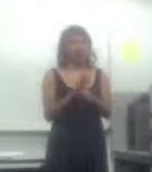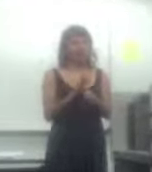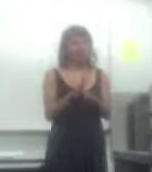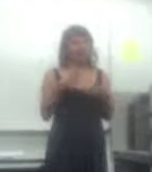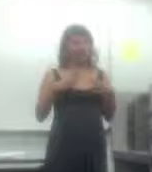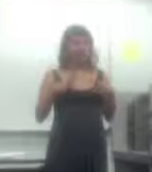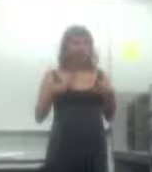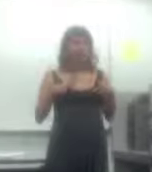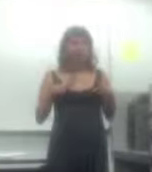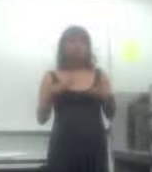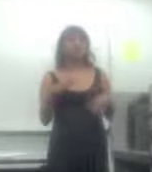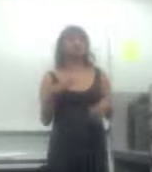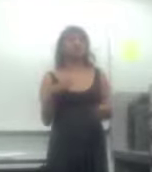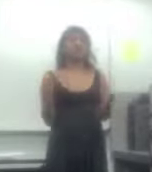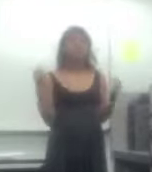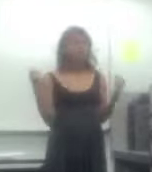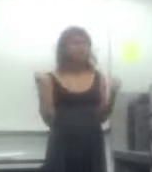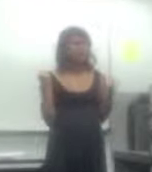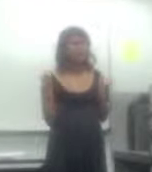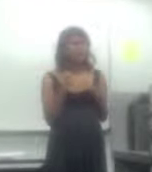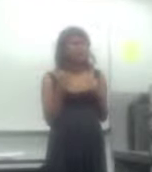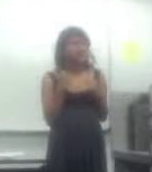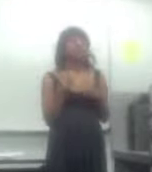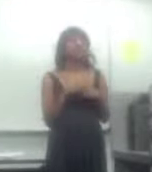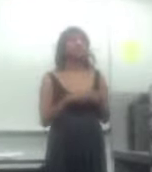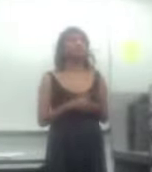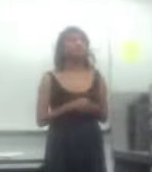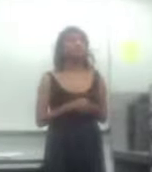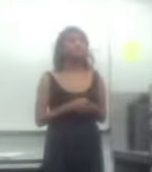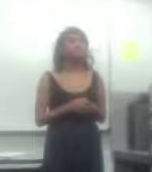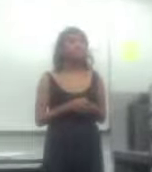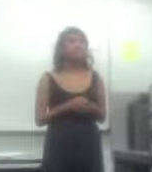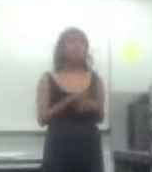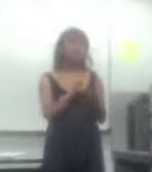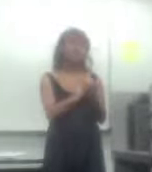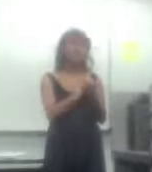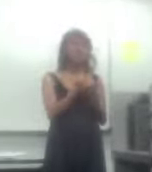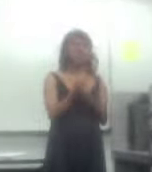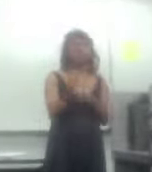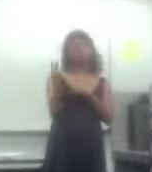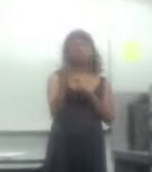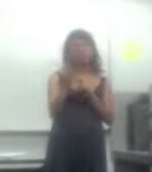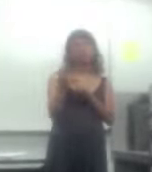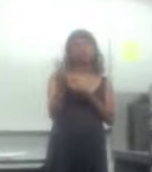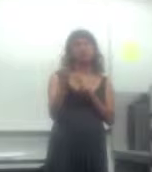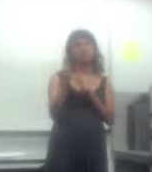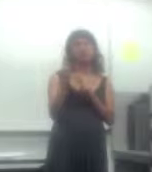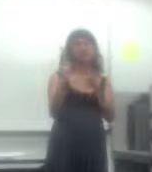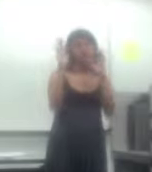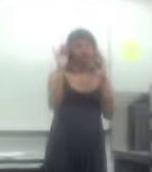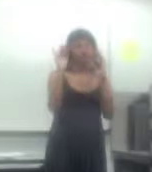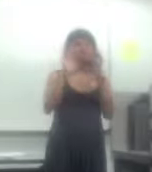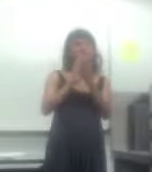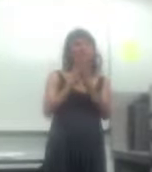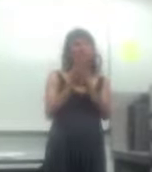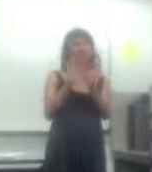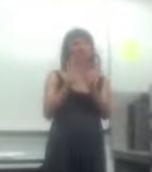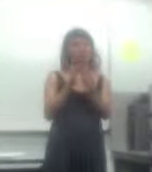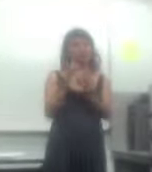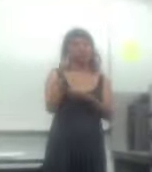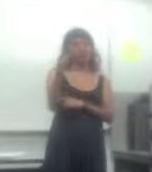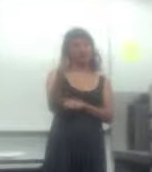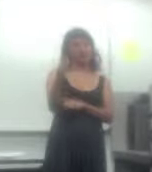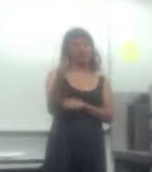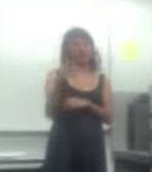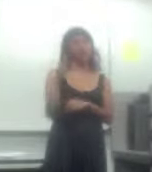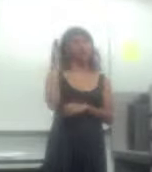I basically observed the entire week with the hopes of becoming one of their interpreters in the future. It's a volunteer